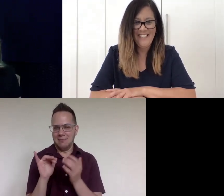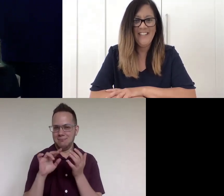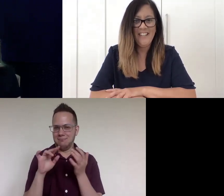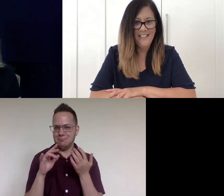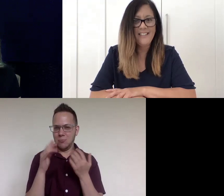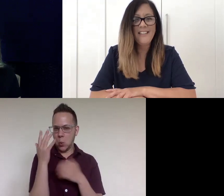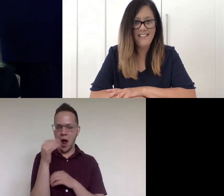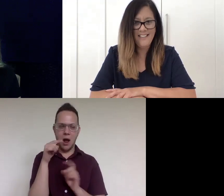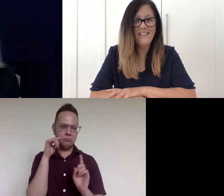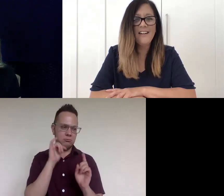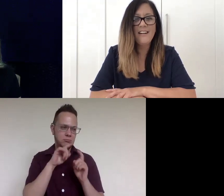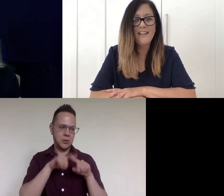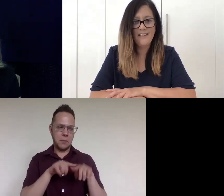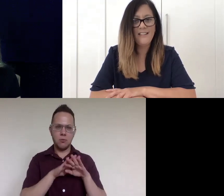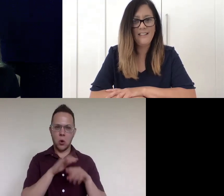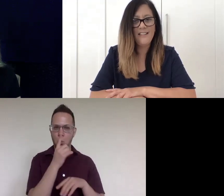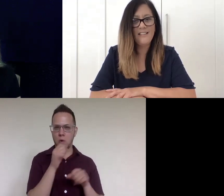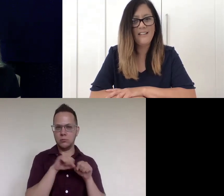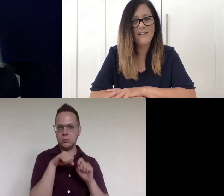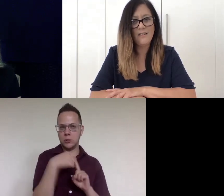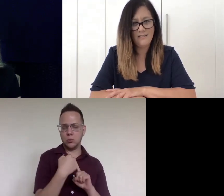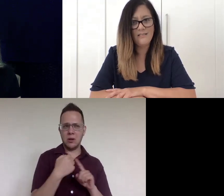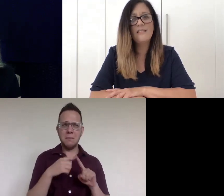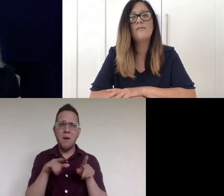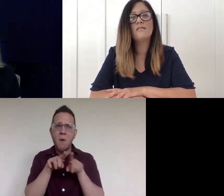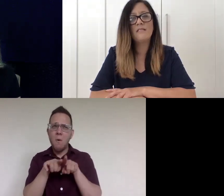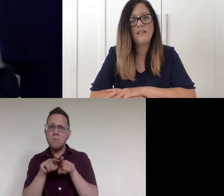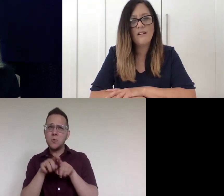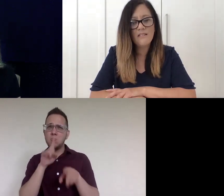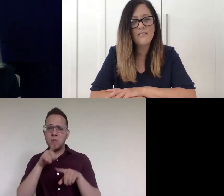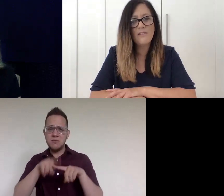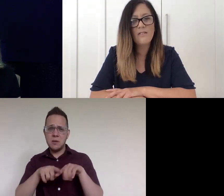that goes along with them. So it really depends